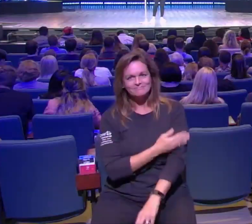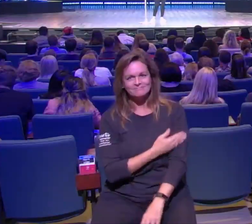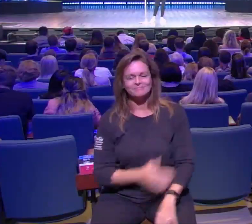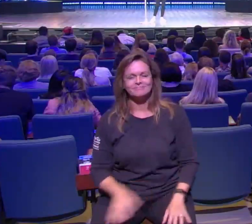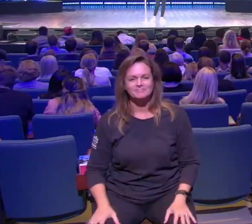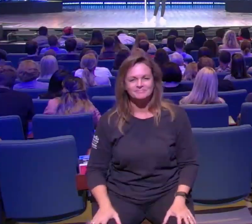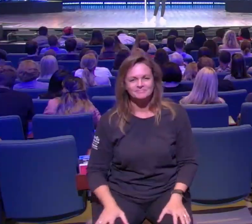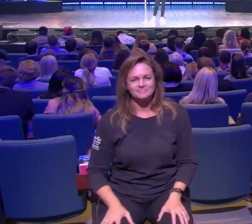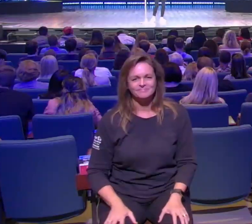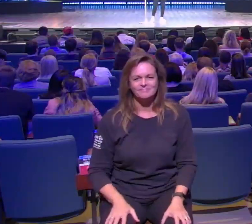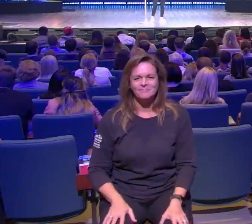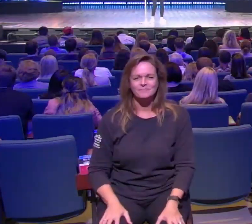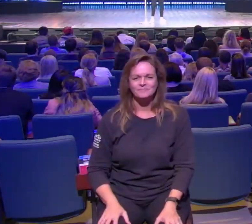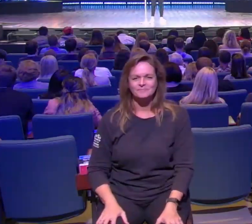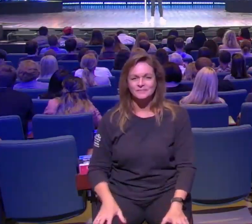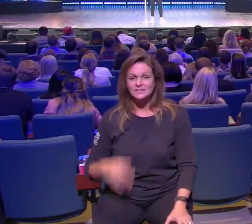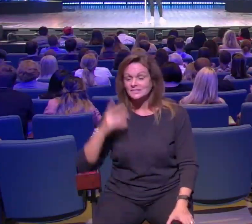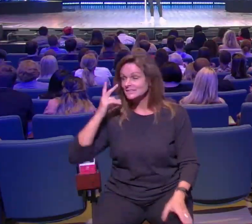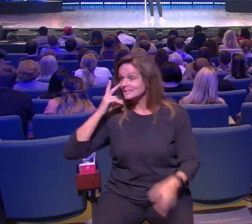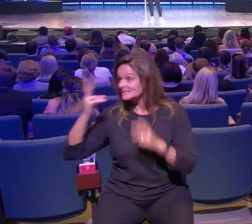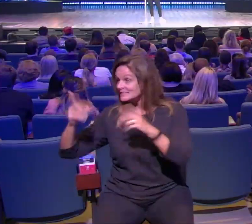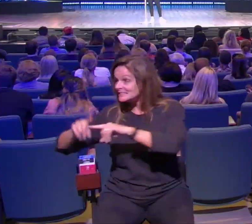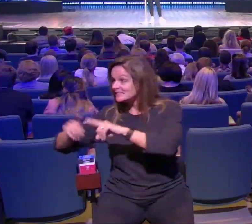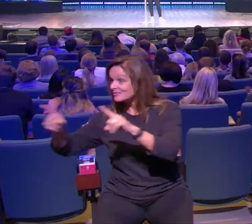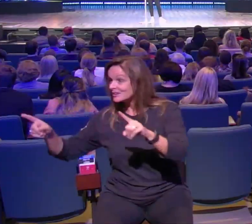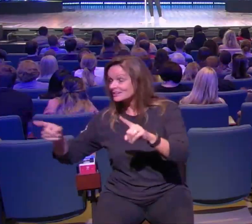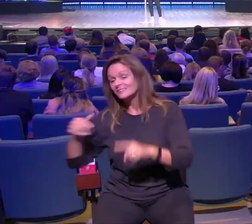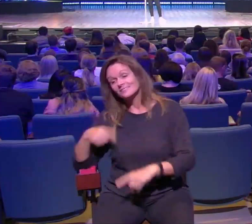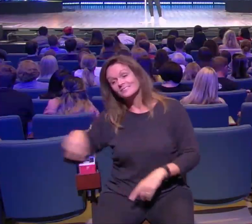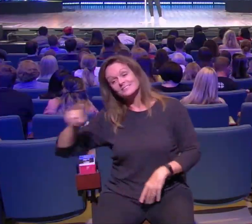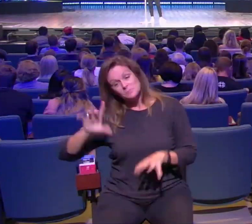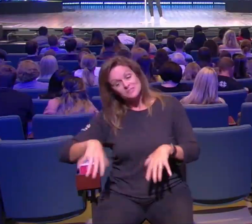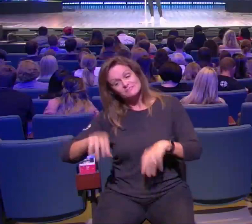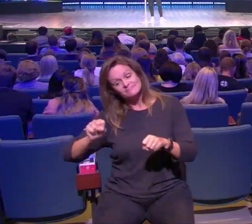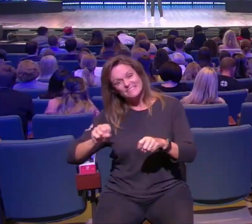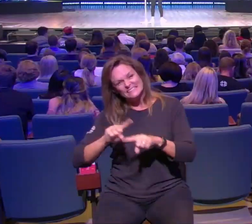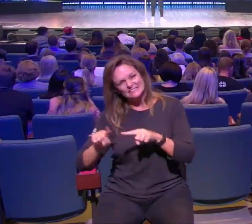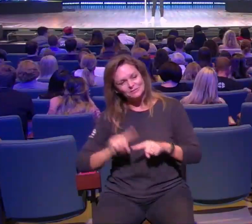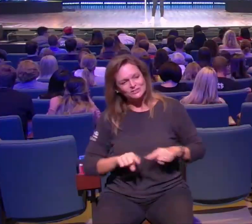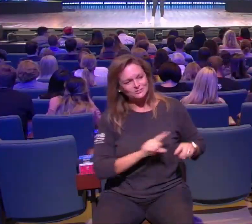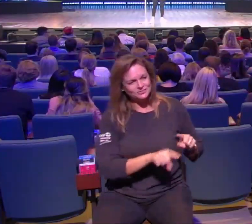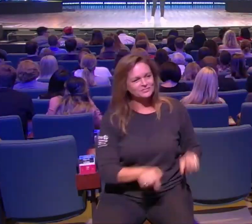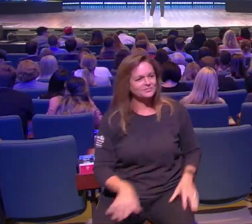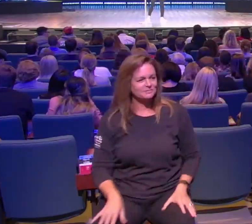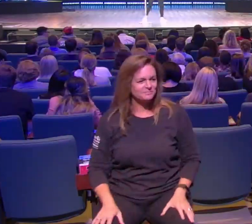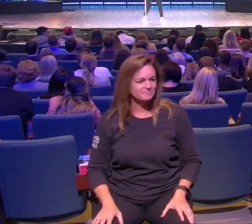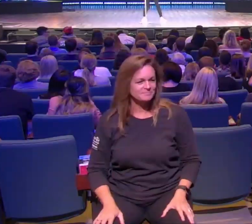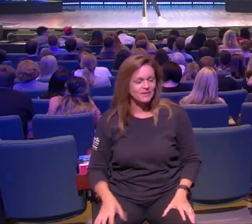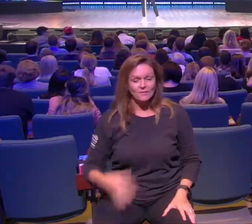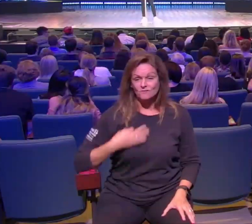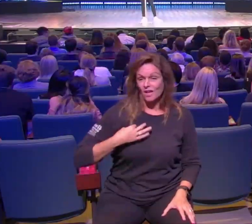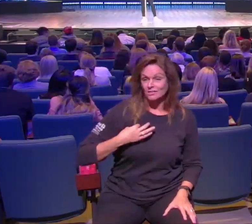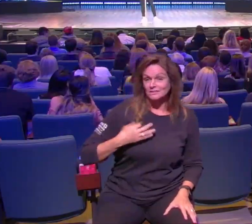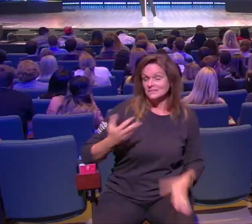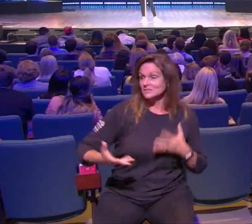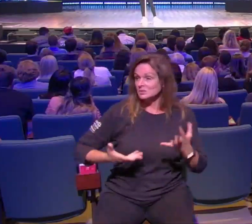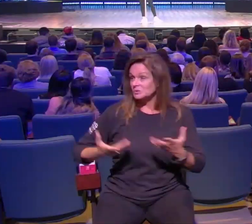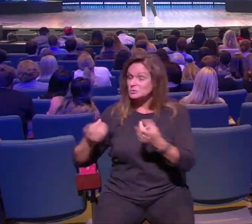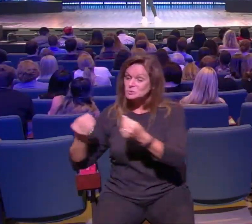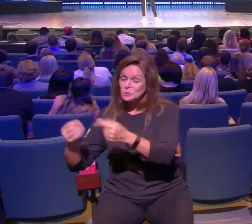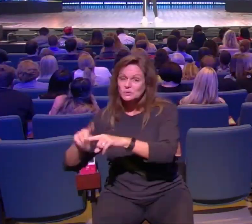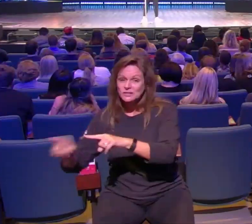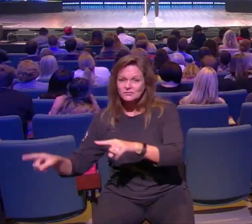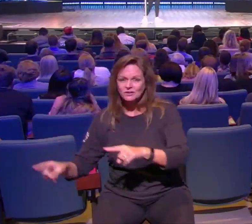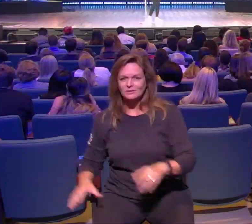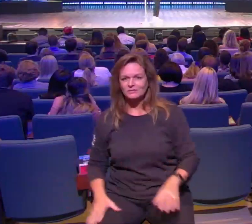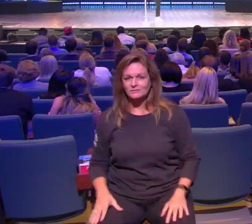if you wanna see some things you've never seen before, you're gonna have to do some things you've never done before. We've never had an 8-week